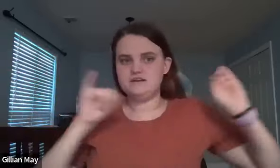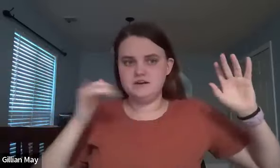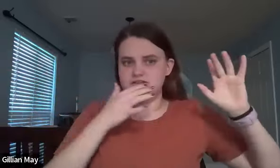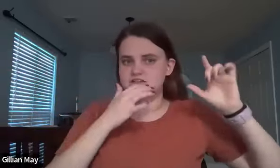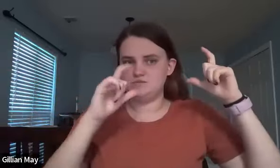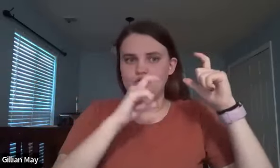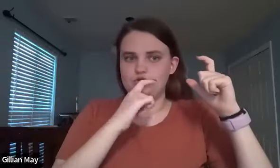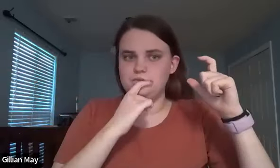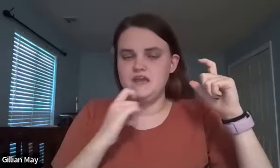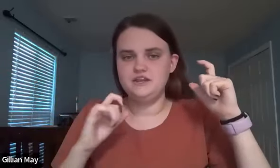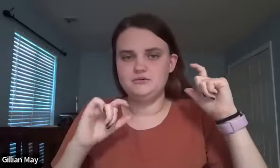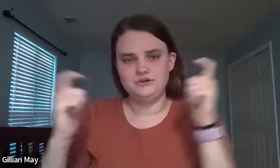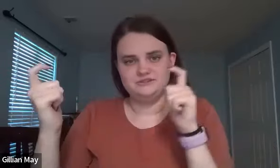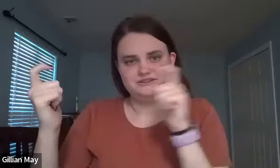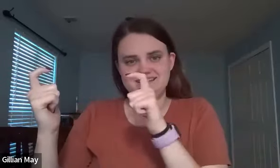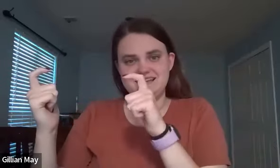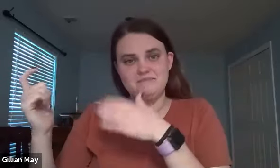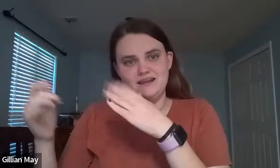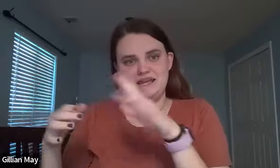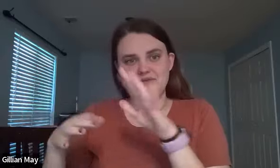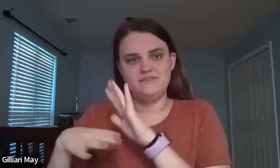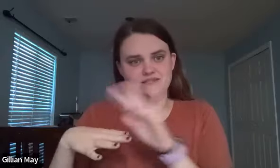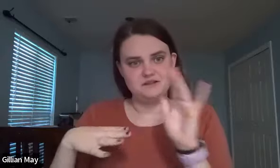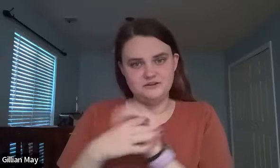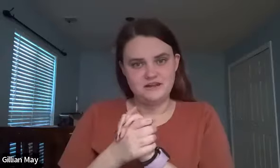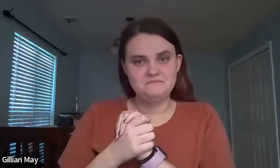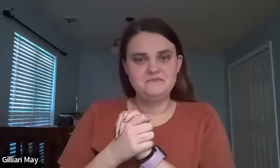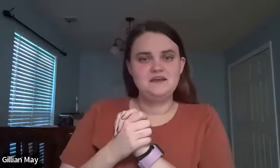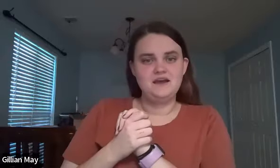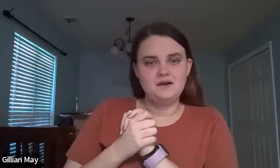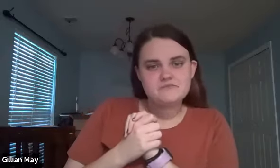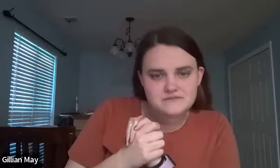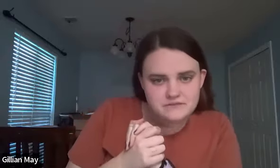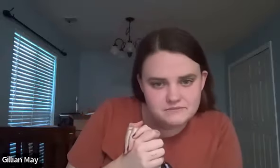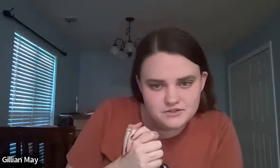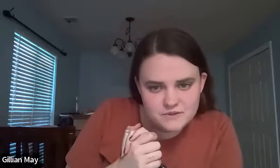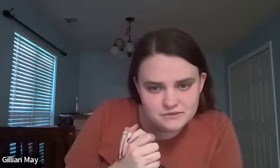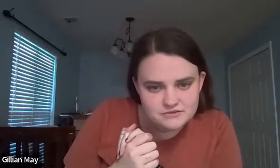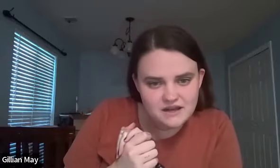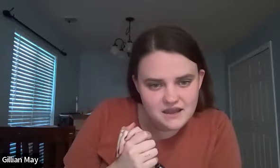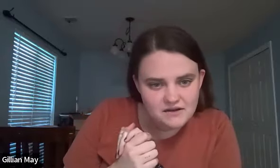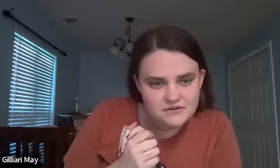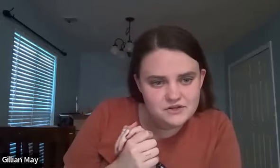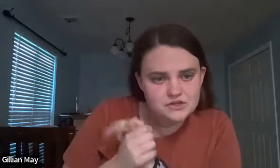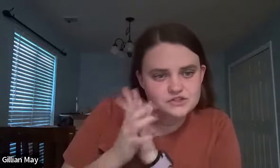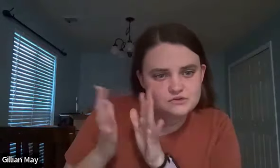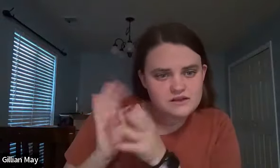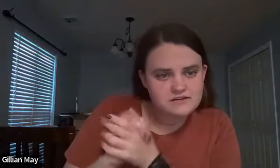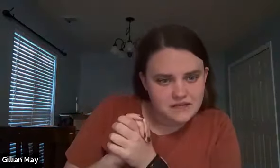us off into the small group and you will alternate saying my name and then spelling your name. Thankfully, most people do not have too long of